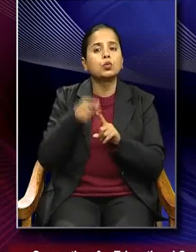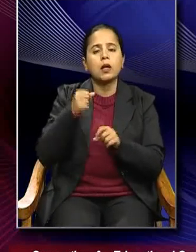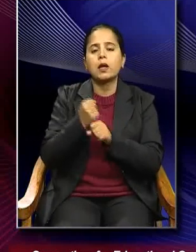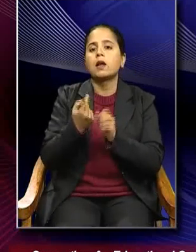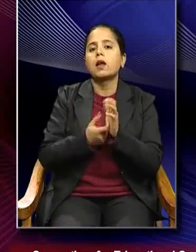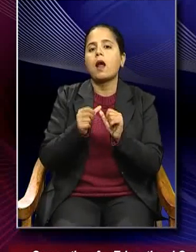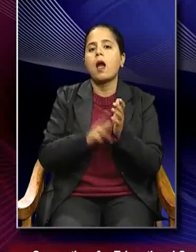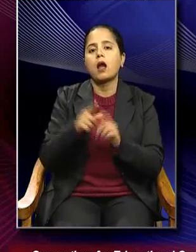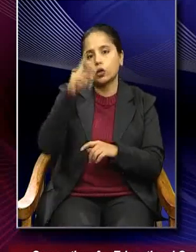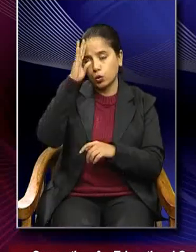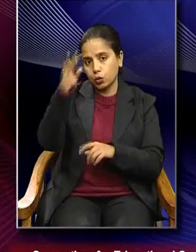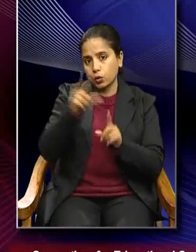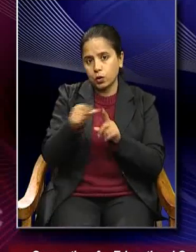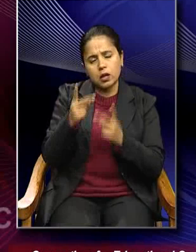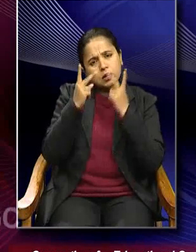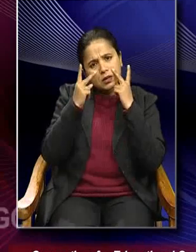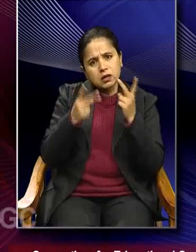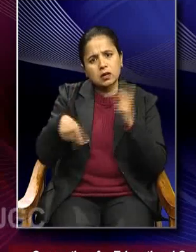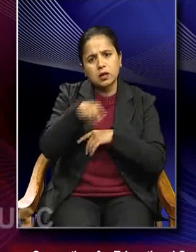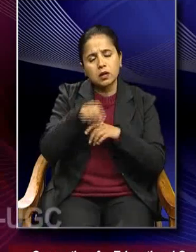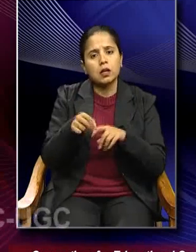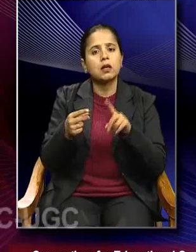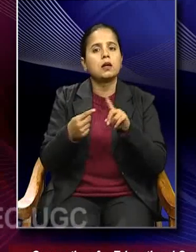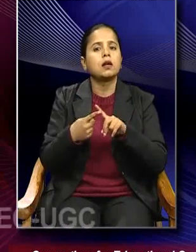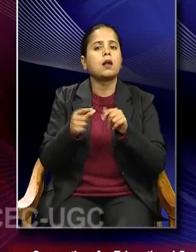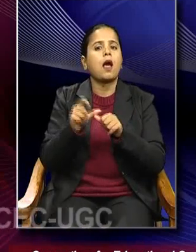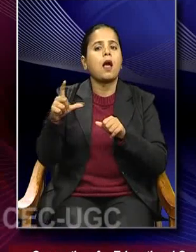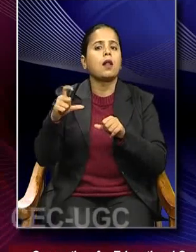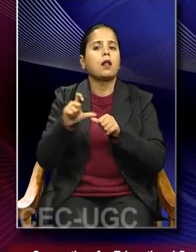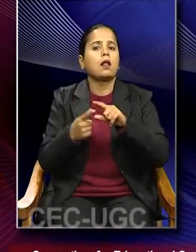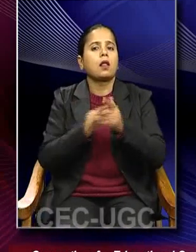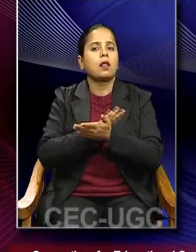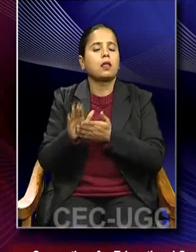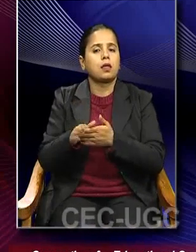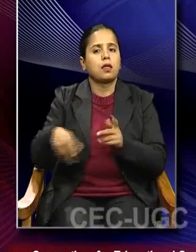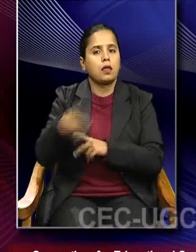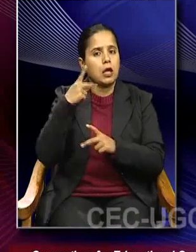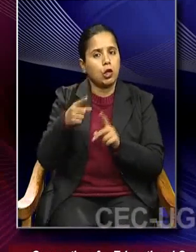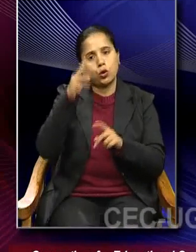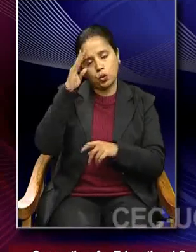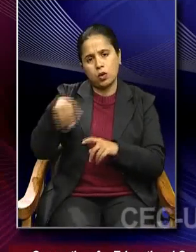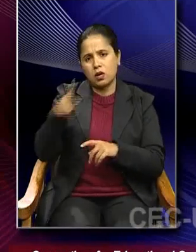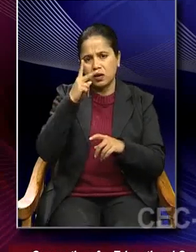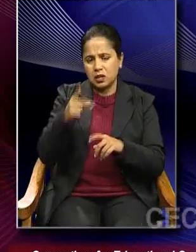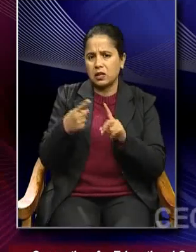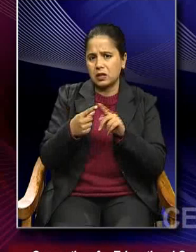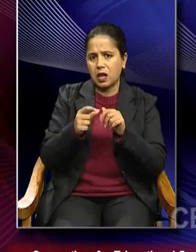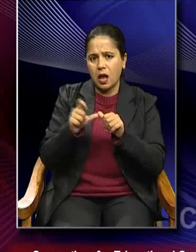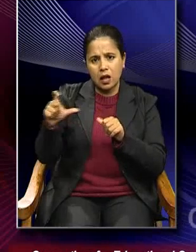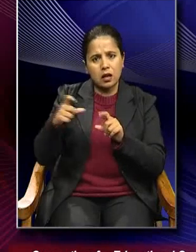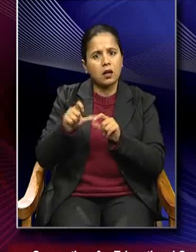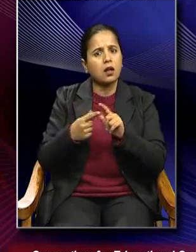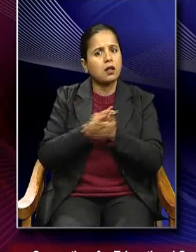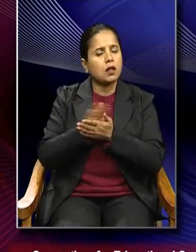theory is by looking into Talcott-Parsons' theory. He criticizes Talcott-Parsons'